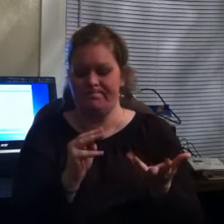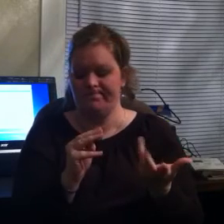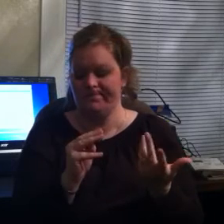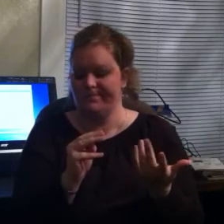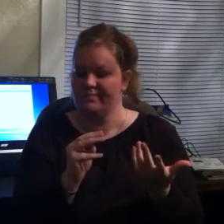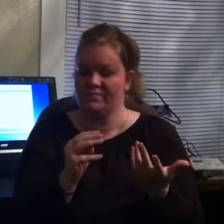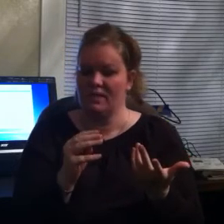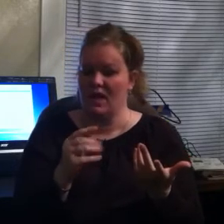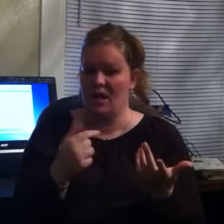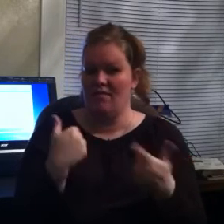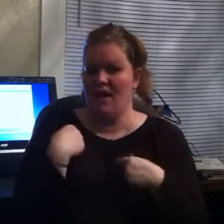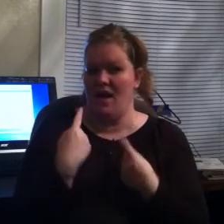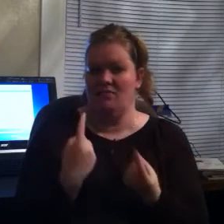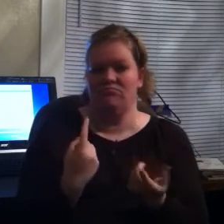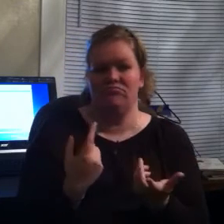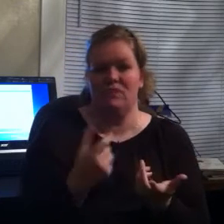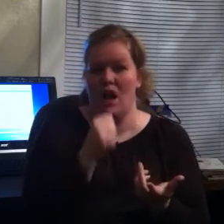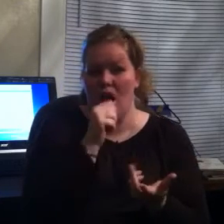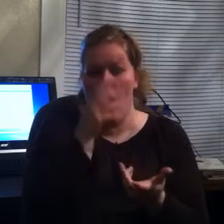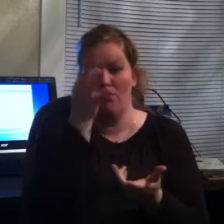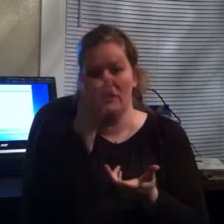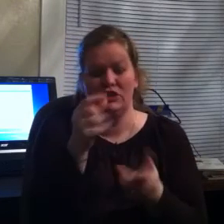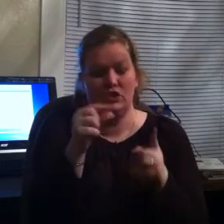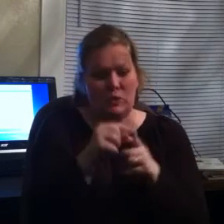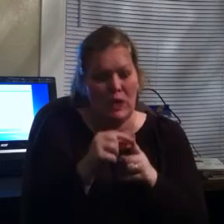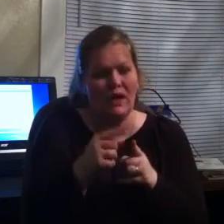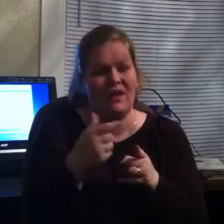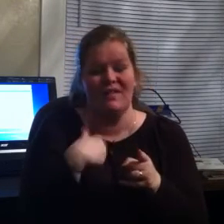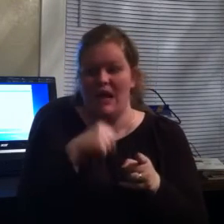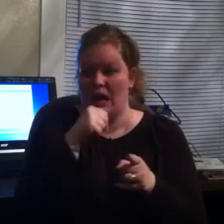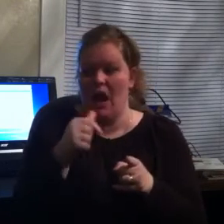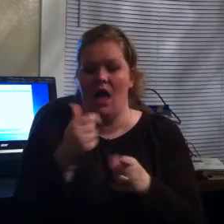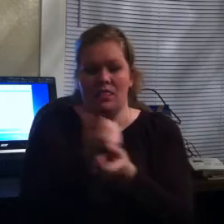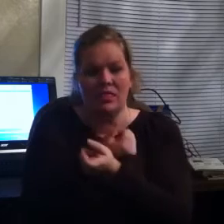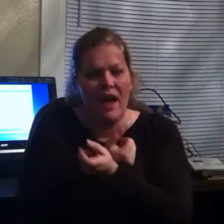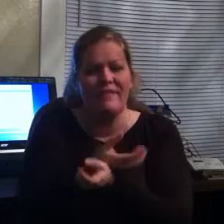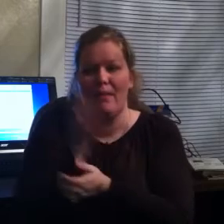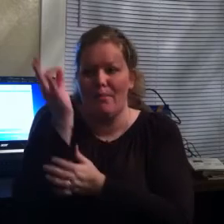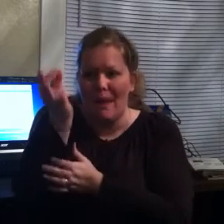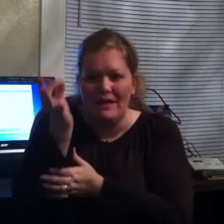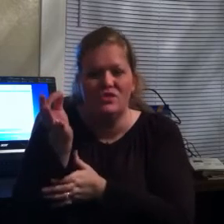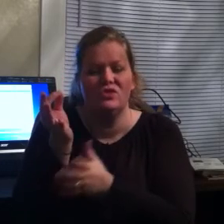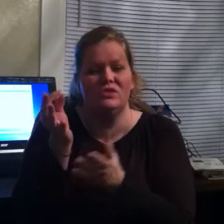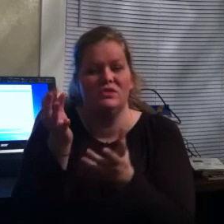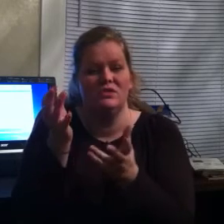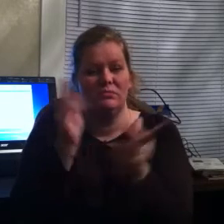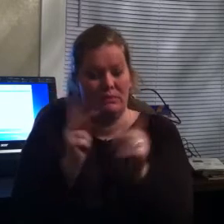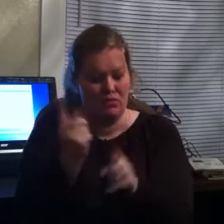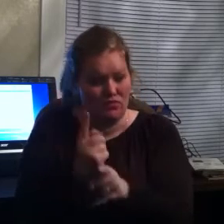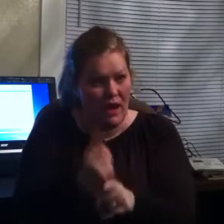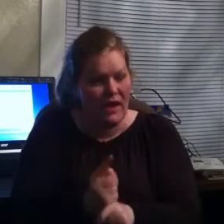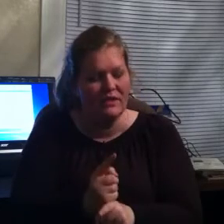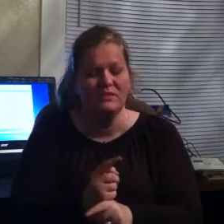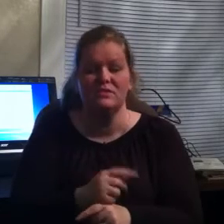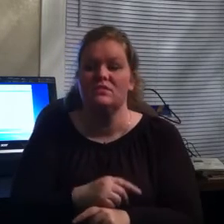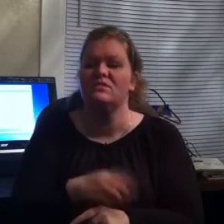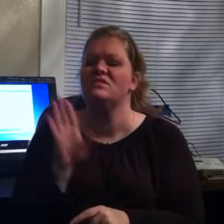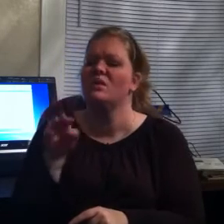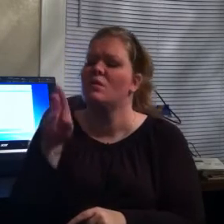Have I not preached the word? Have I not loved and pastored people correctly? Well, the deacon responded,